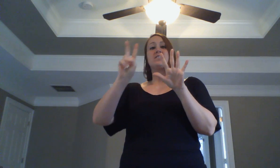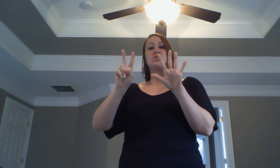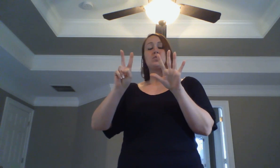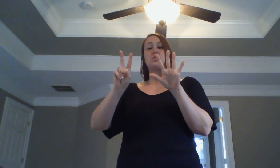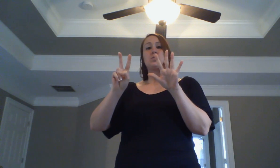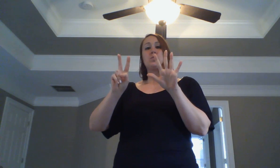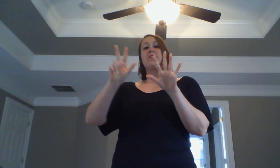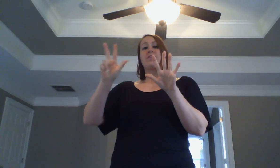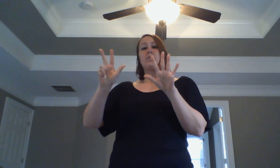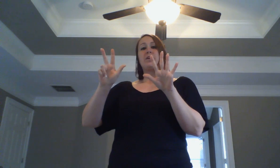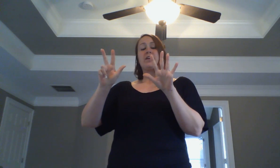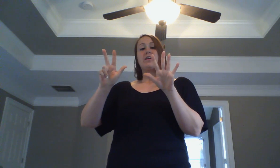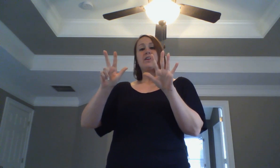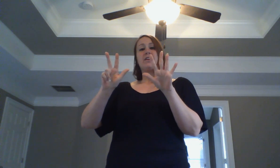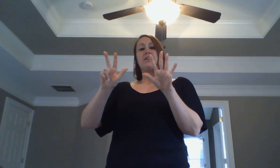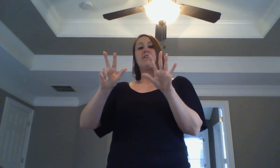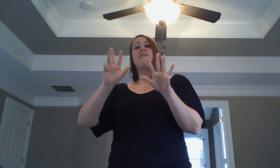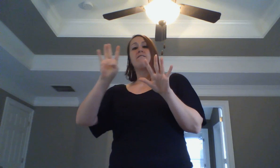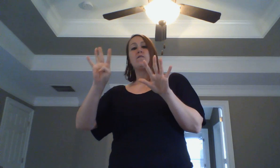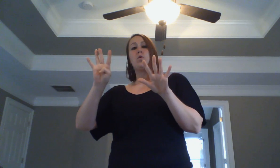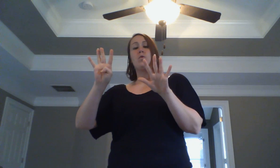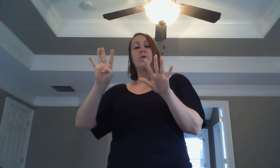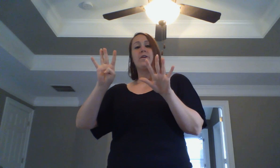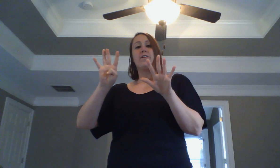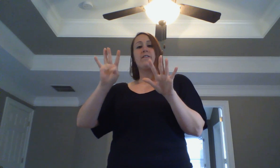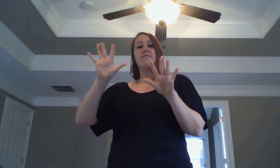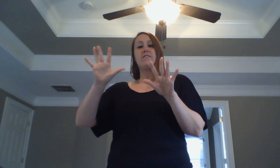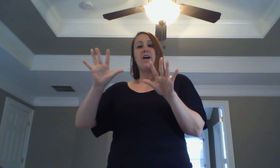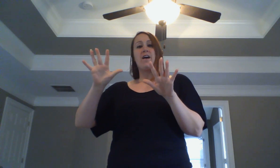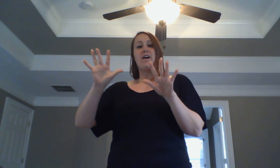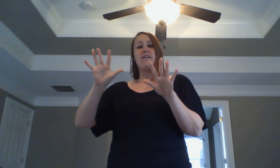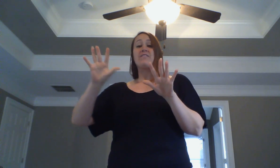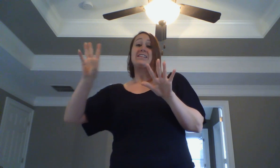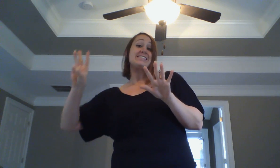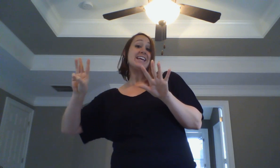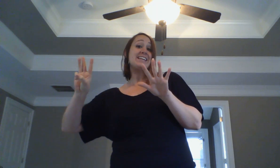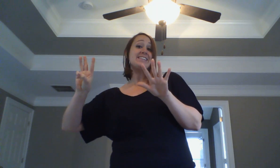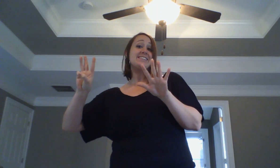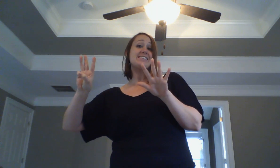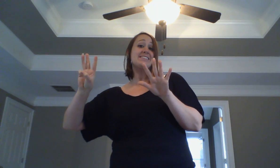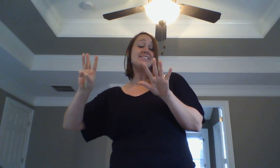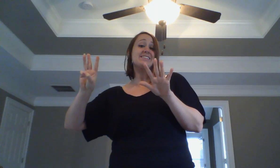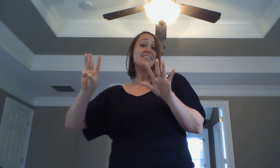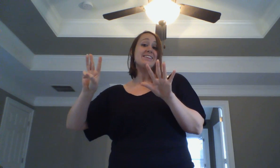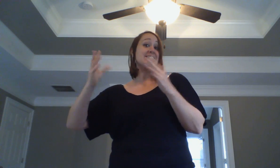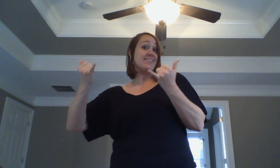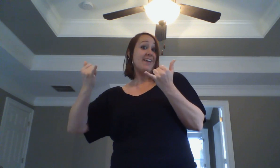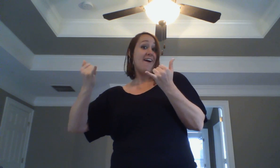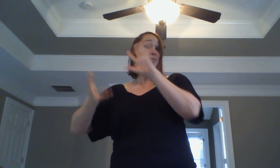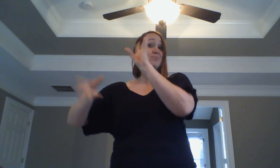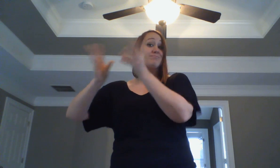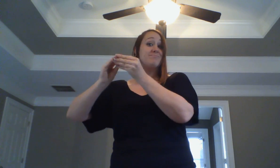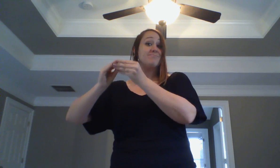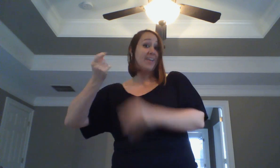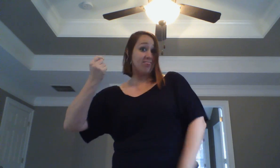3, 4, 5, 6. We're at 11. So 5